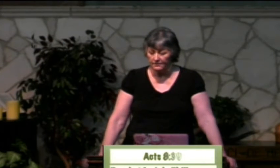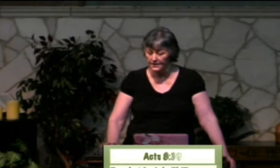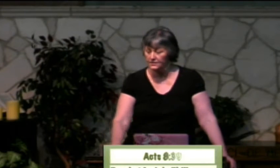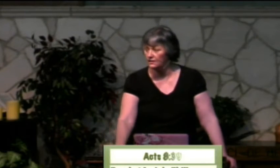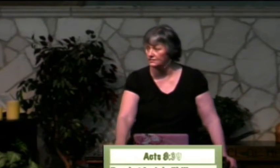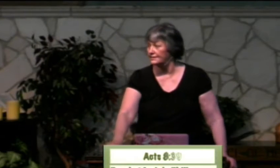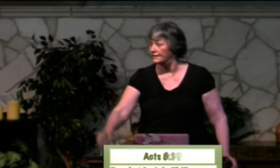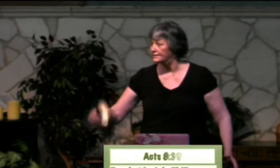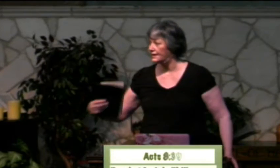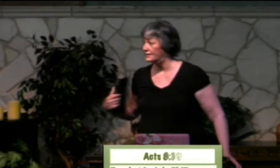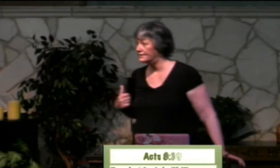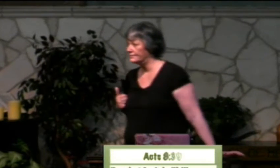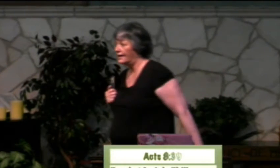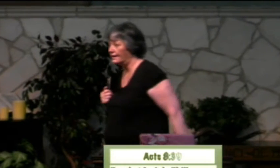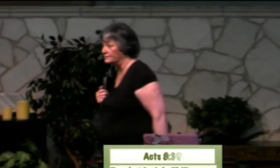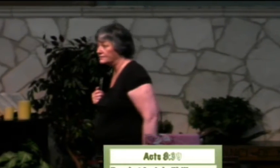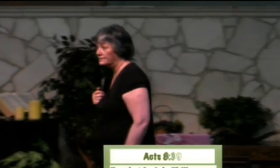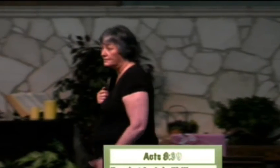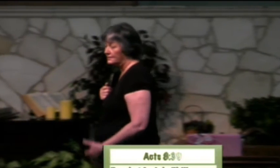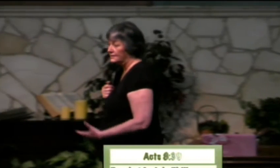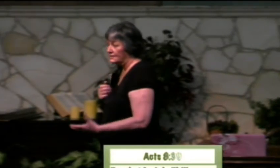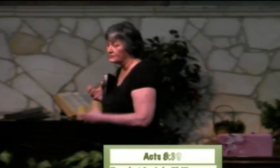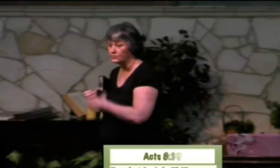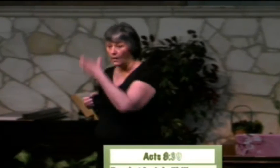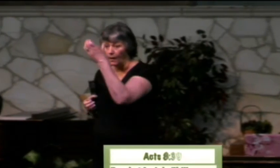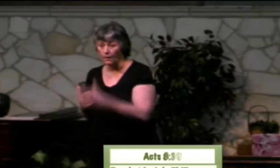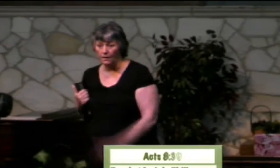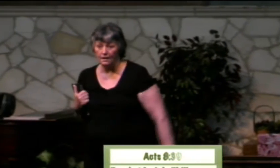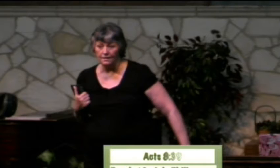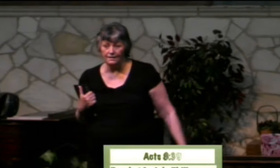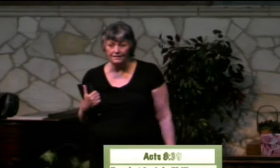he carried around, a scroll.